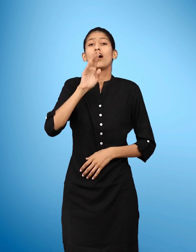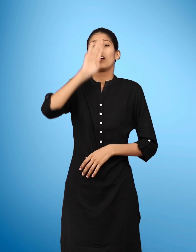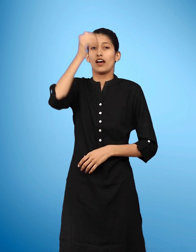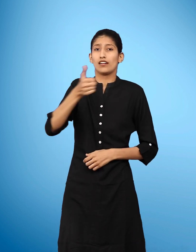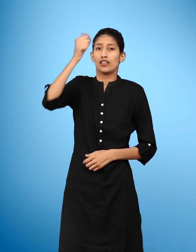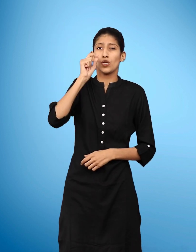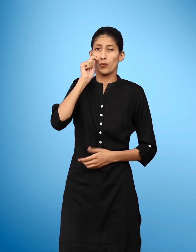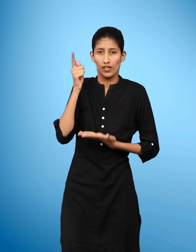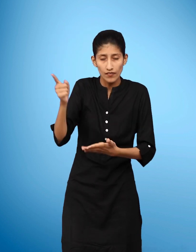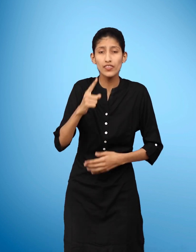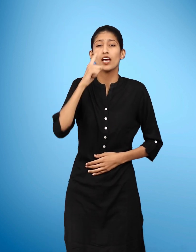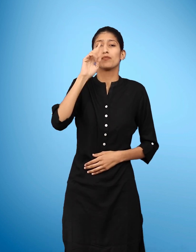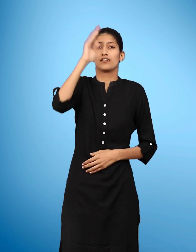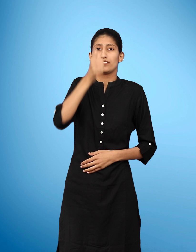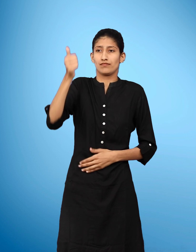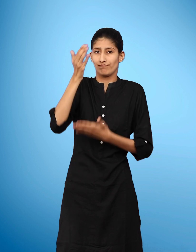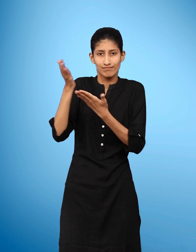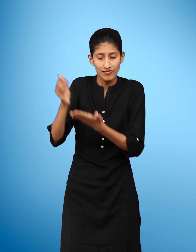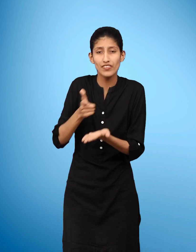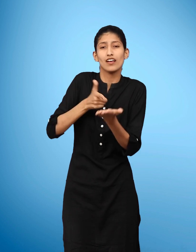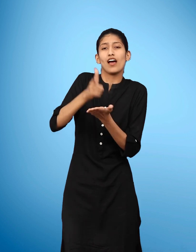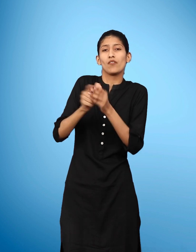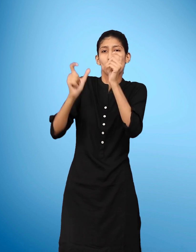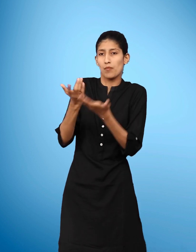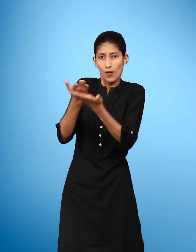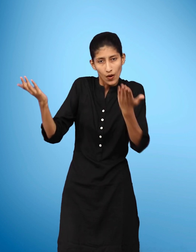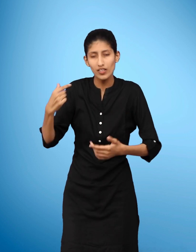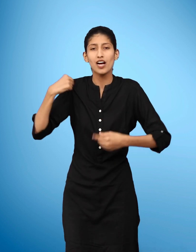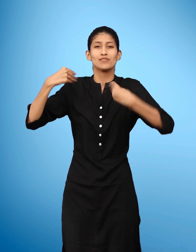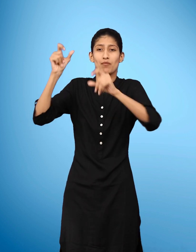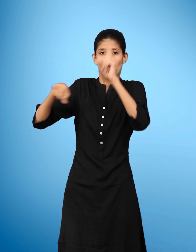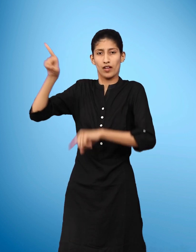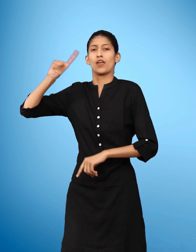ports on the coast with cities in the Deccan ran through these passes.